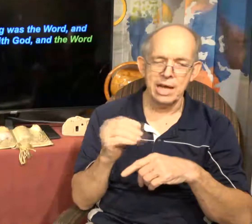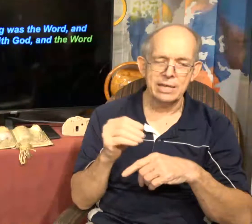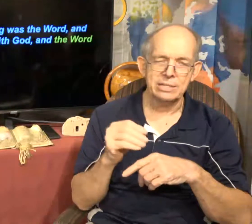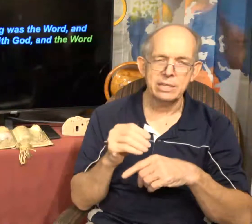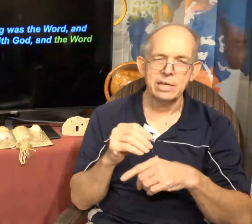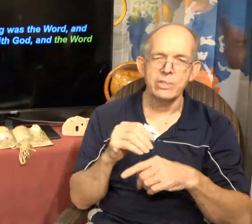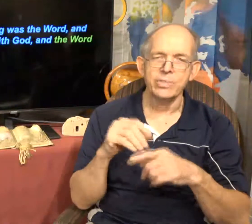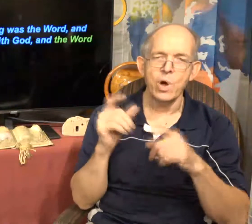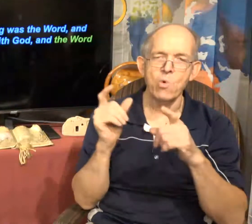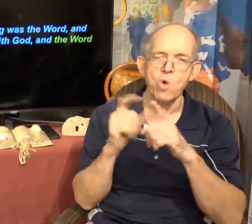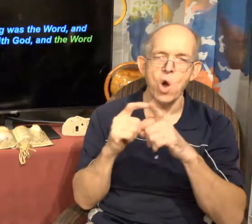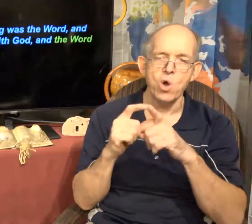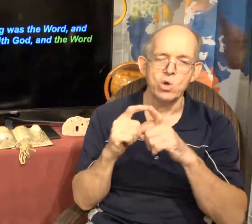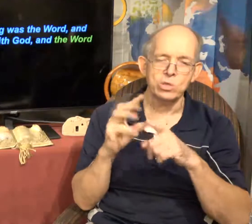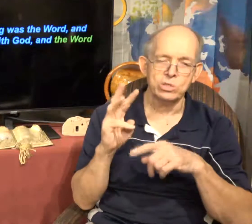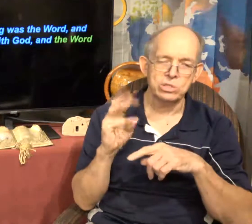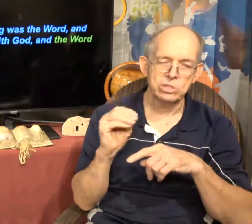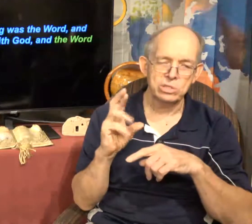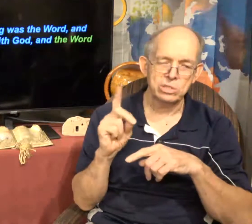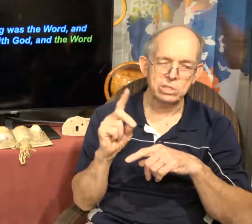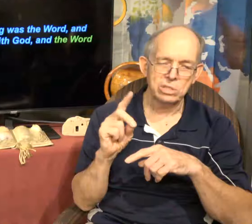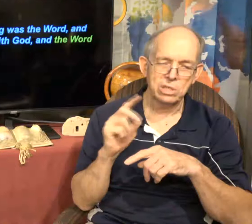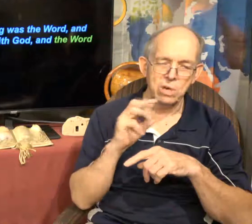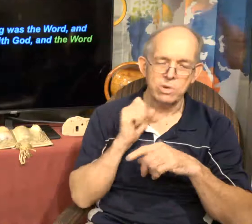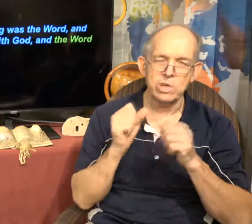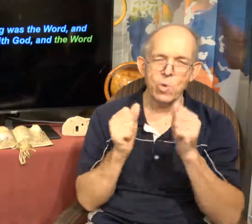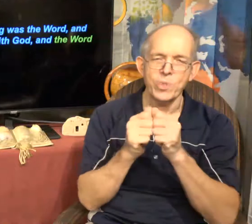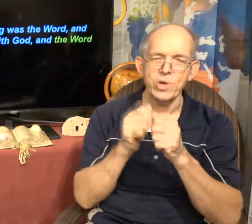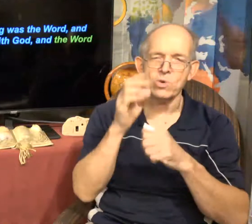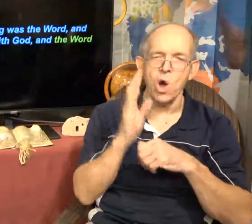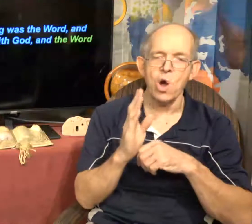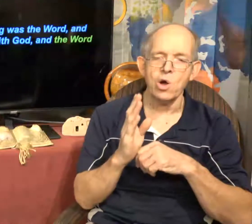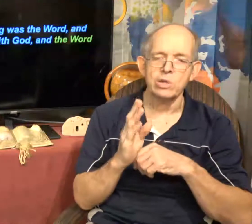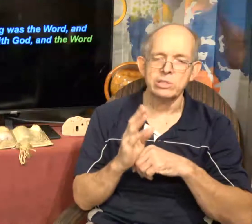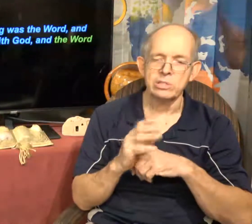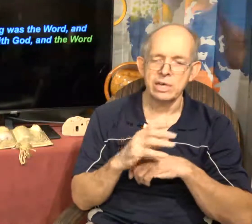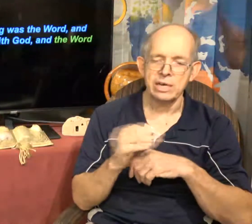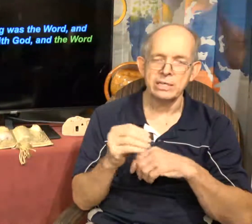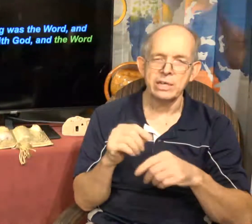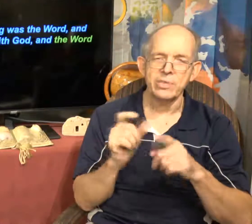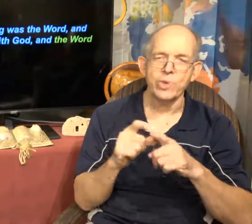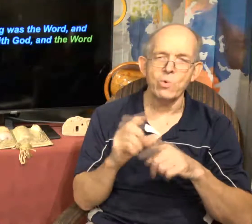And the Word was with God. And the